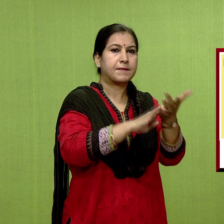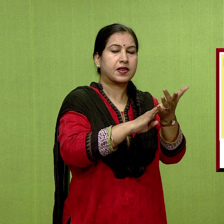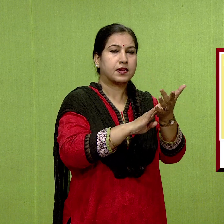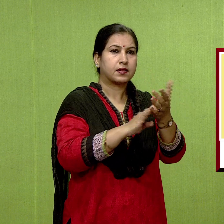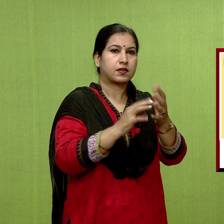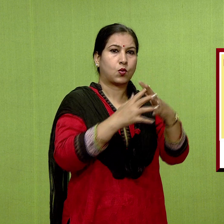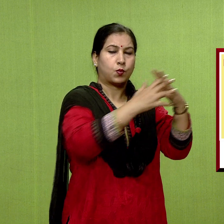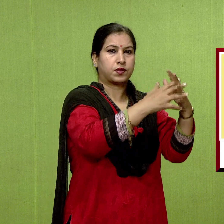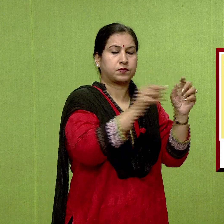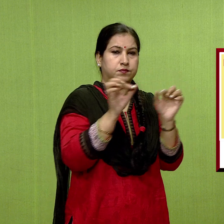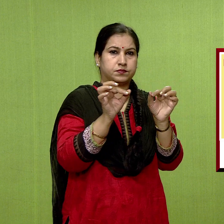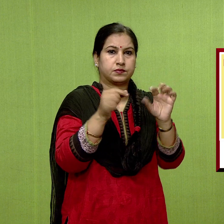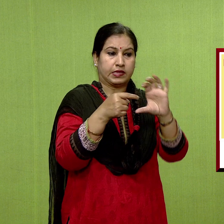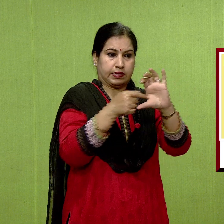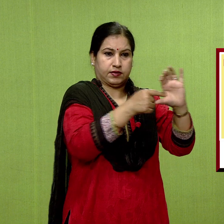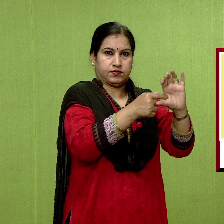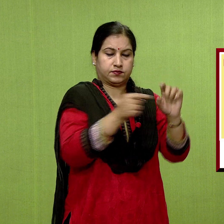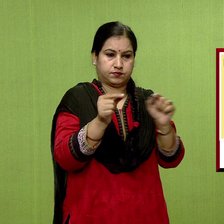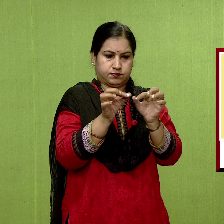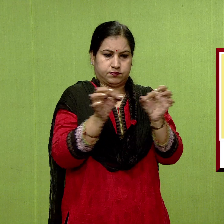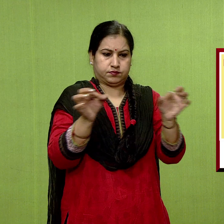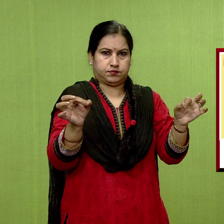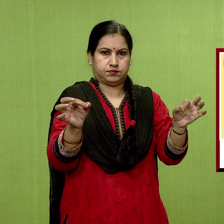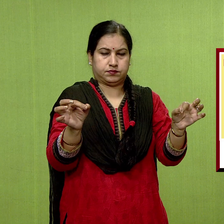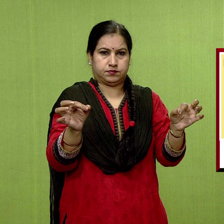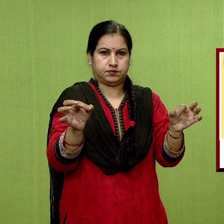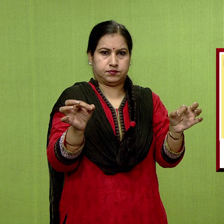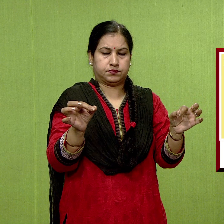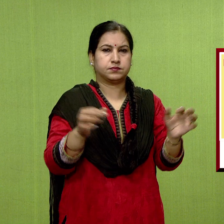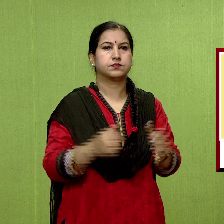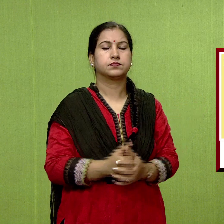longitudes, which is approximately about